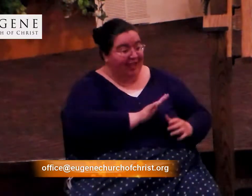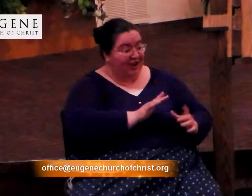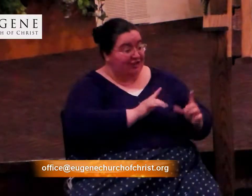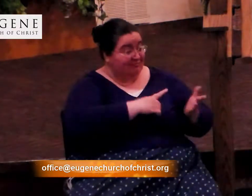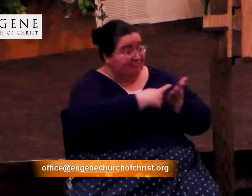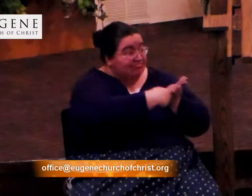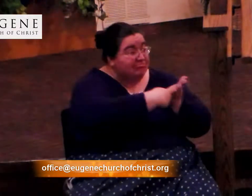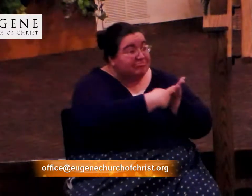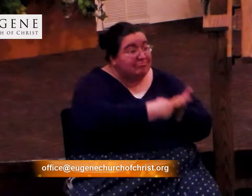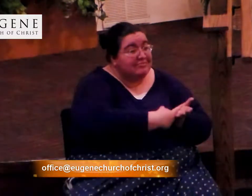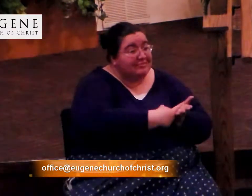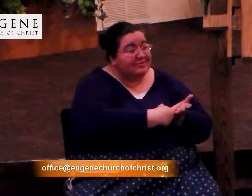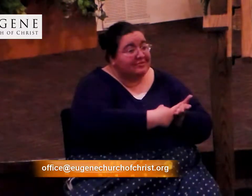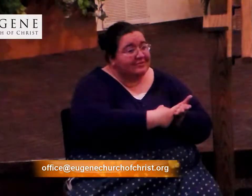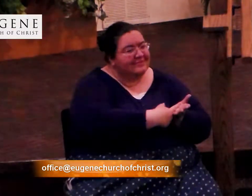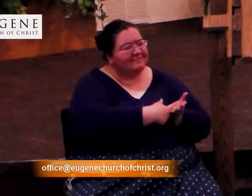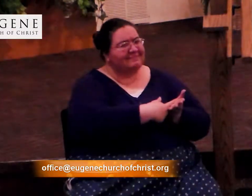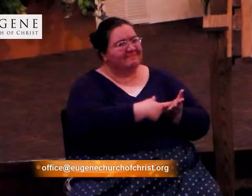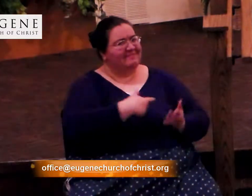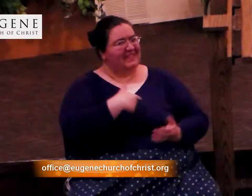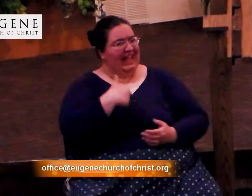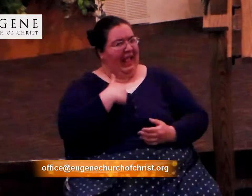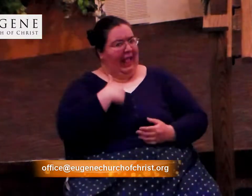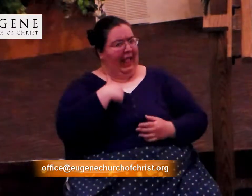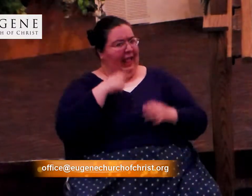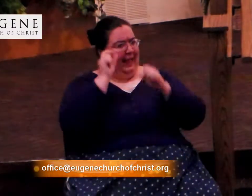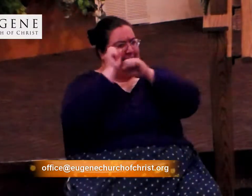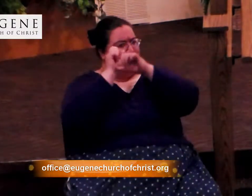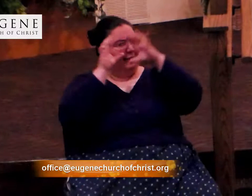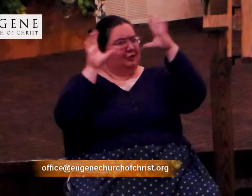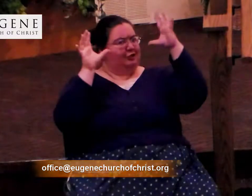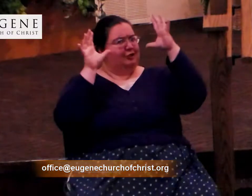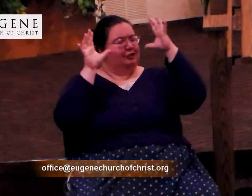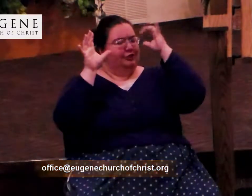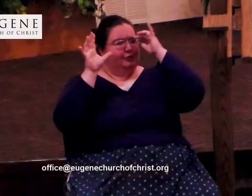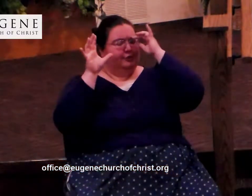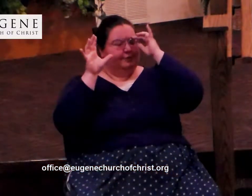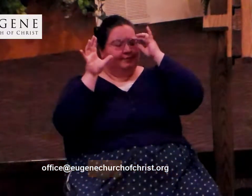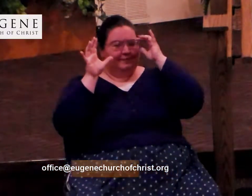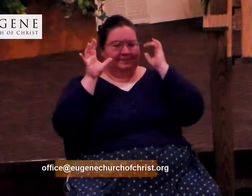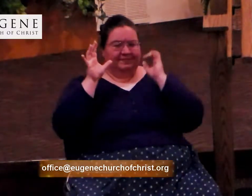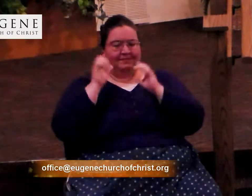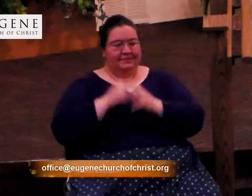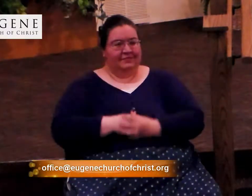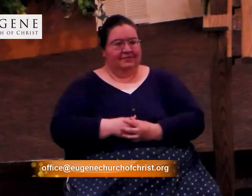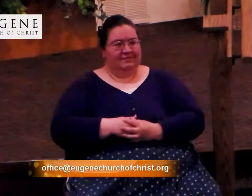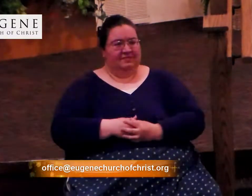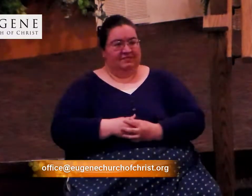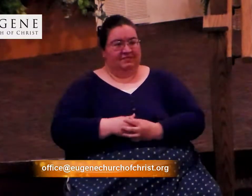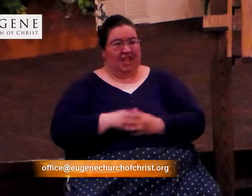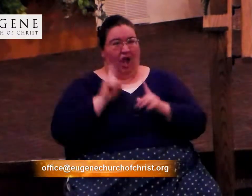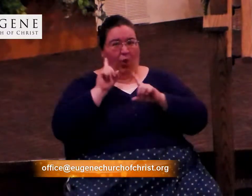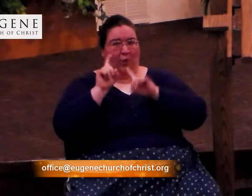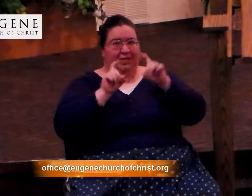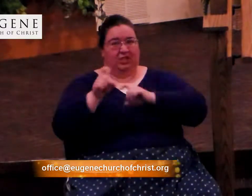would imagine, at least for me, the way I like to plan things out, a lot of those questions are already going through my mind, maybe even to the point that I might say to